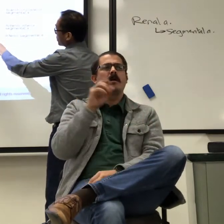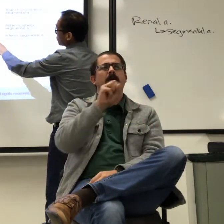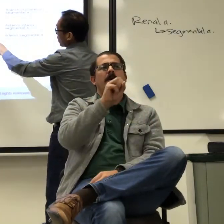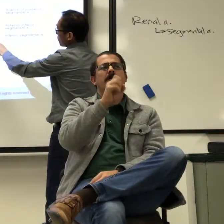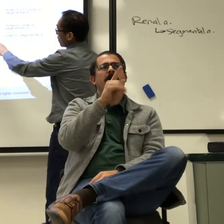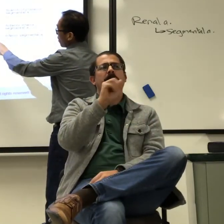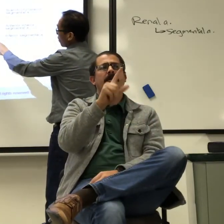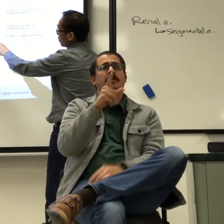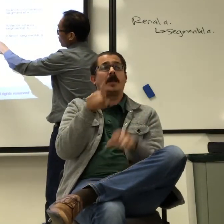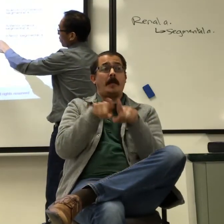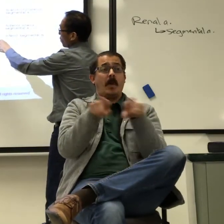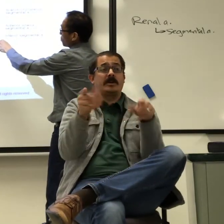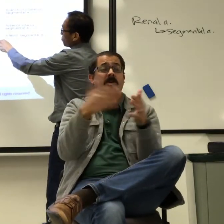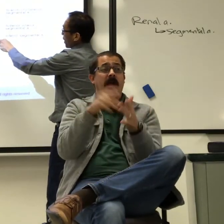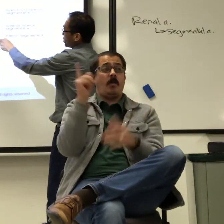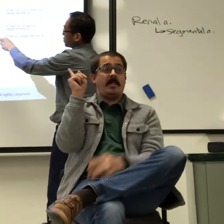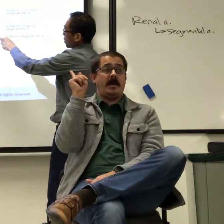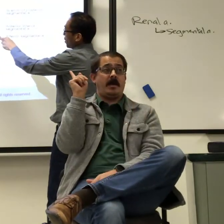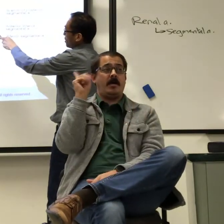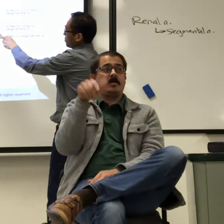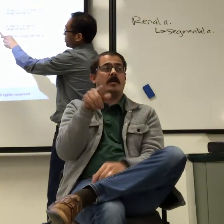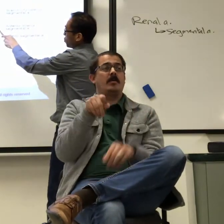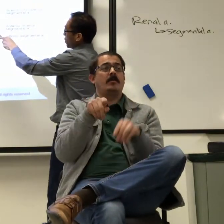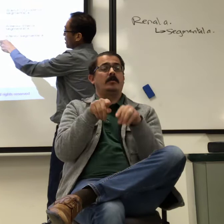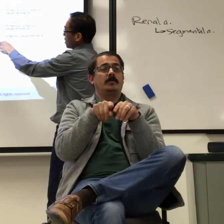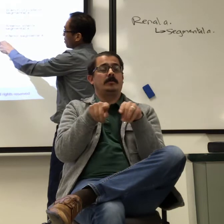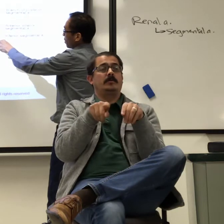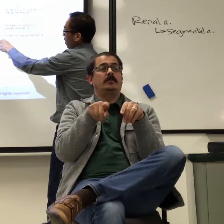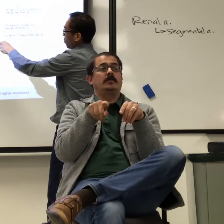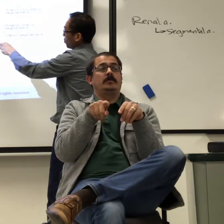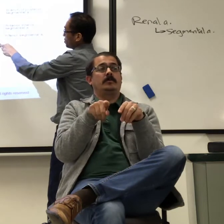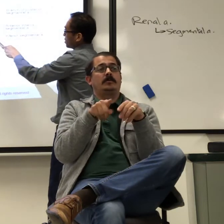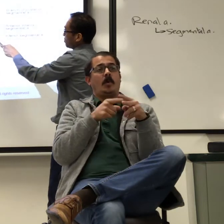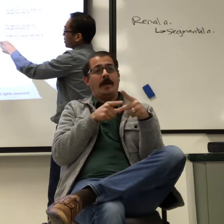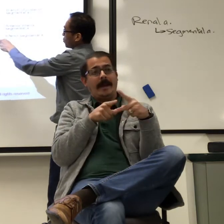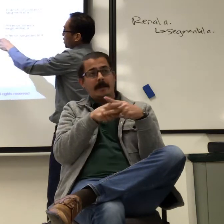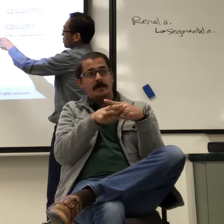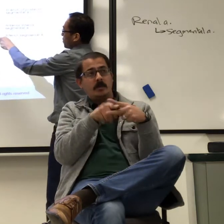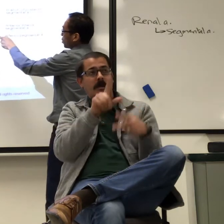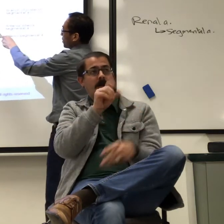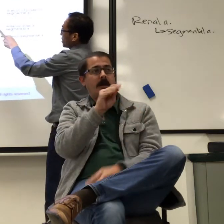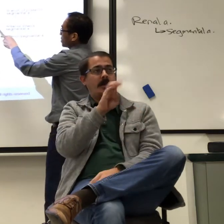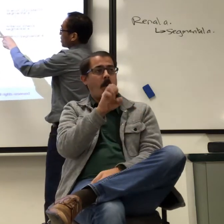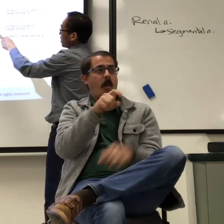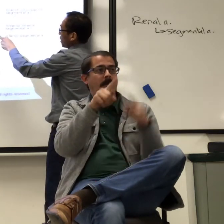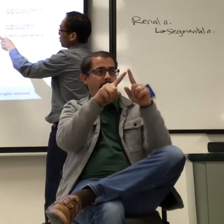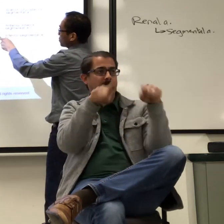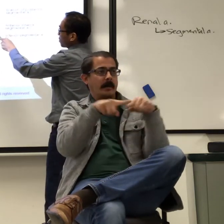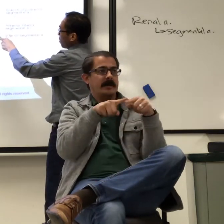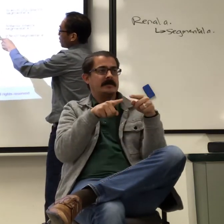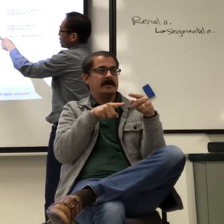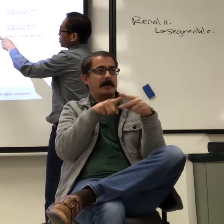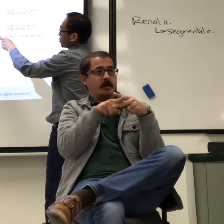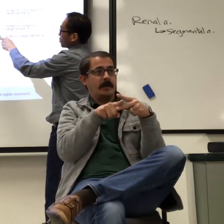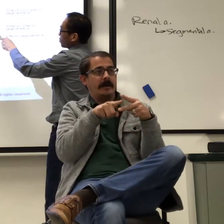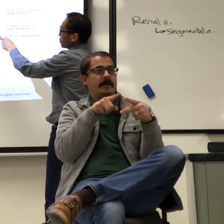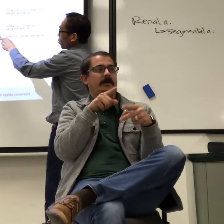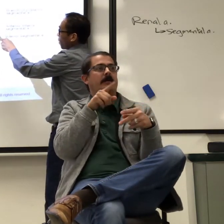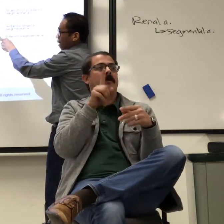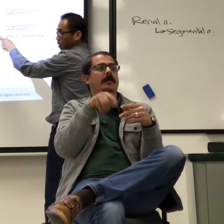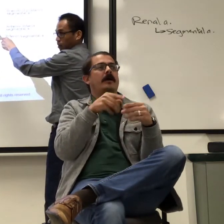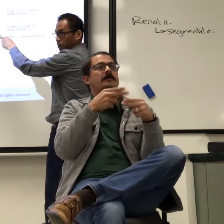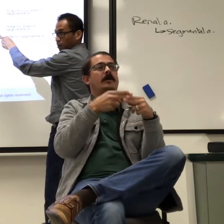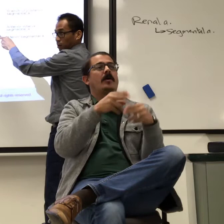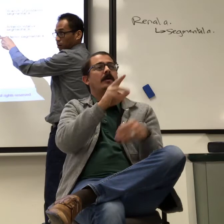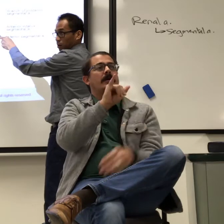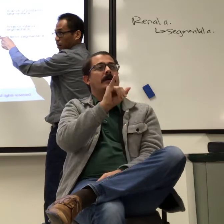it branches right there, those branches go in between the lobes, in between the pyramids. And those are called